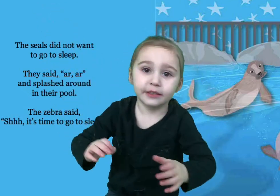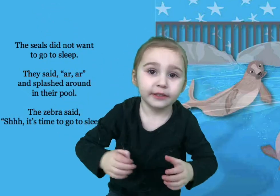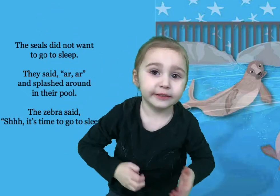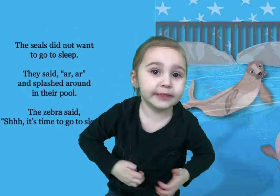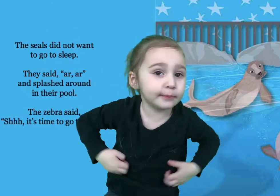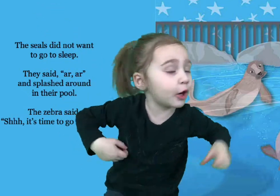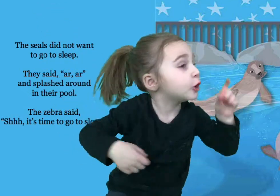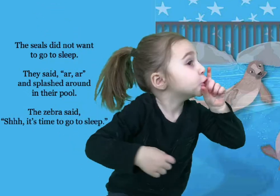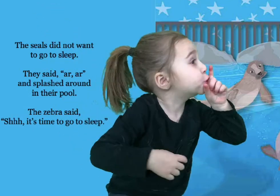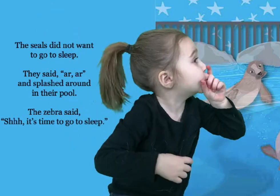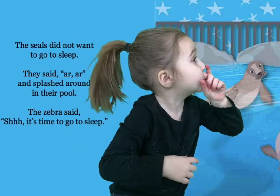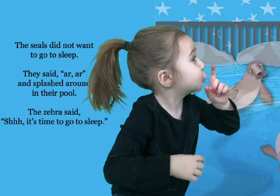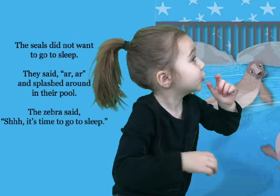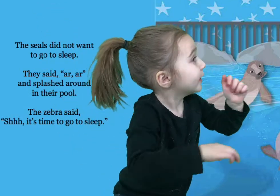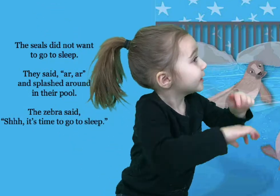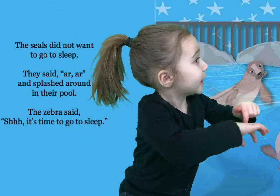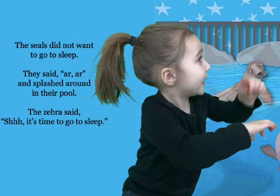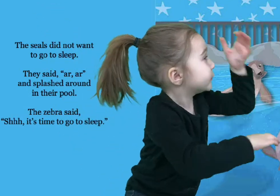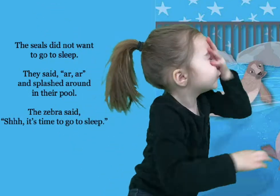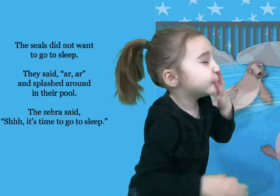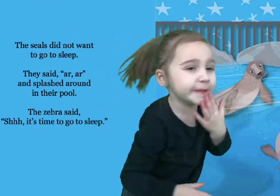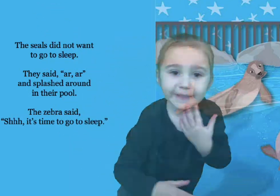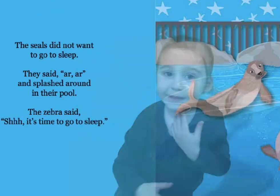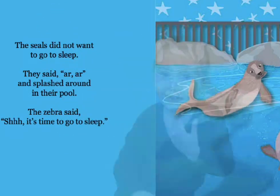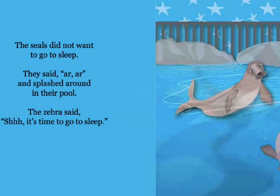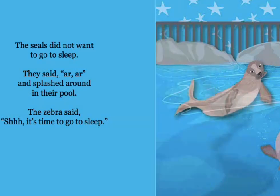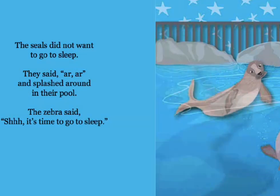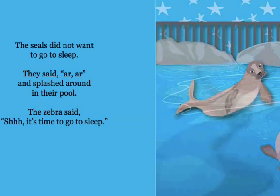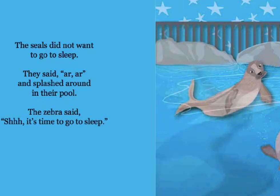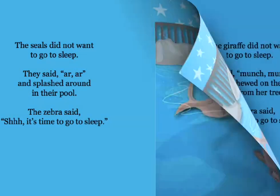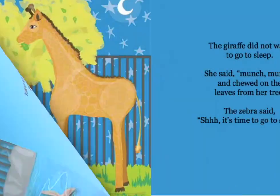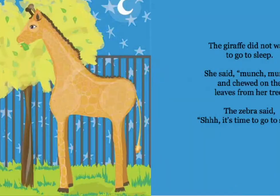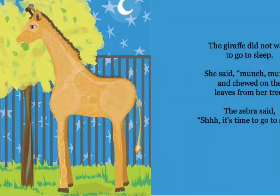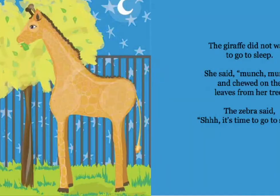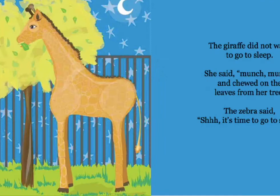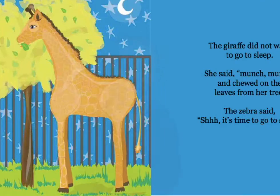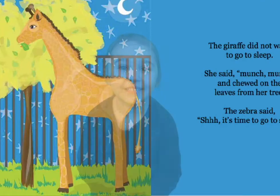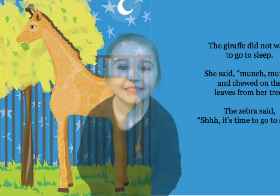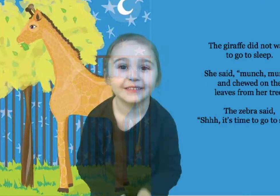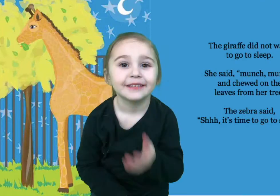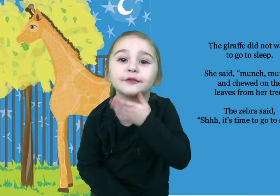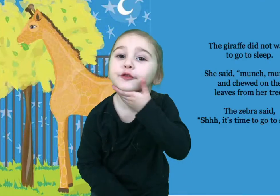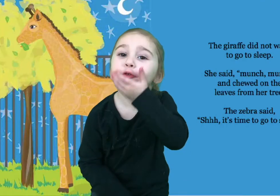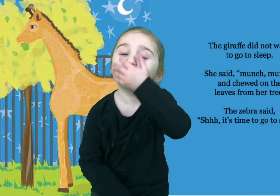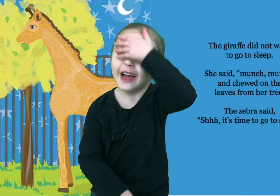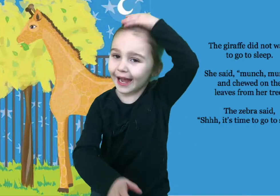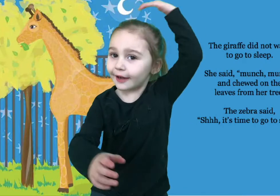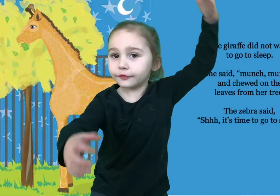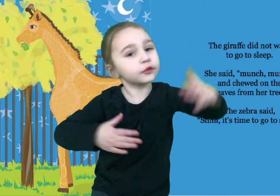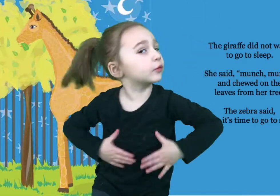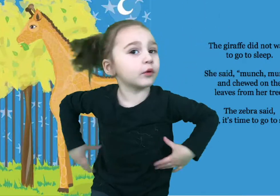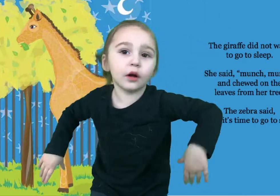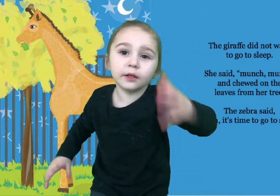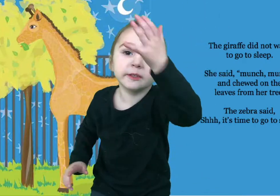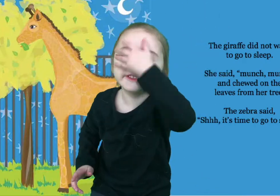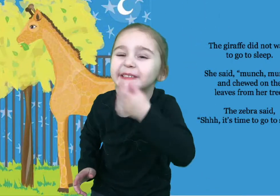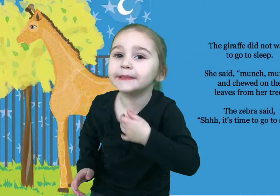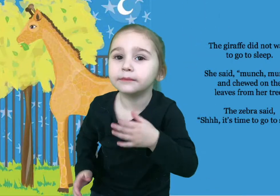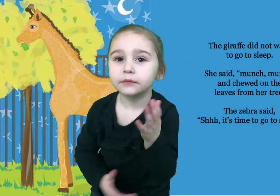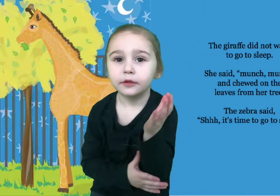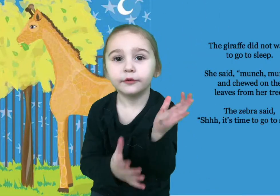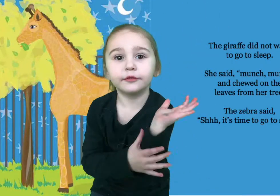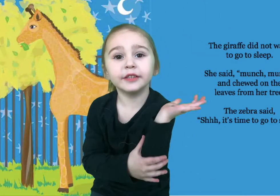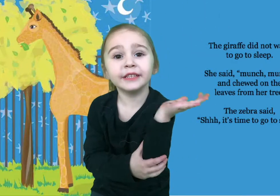The zebra said, Shhh, it's time to go to sleep. The giraffe did not want to go to sleep.